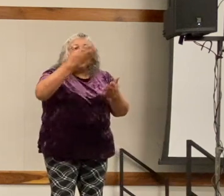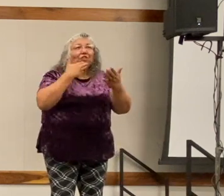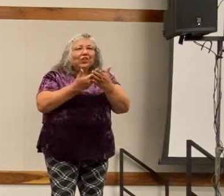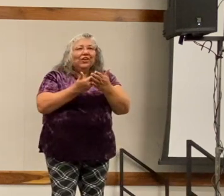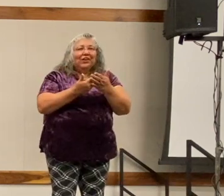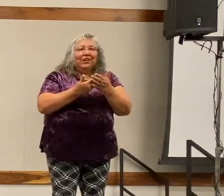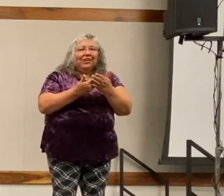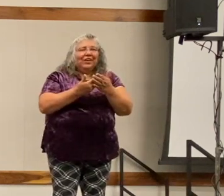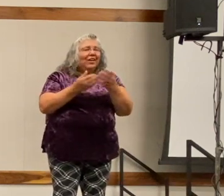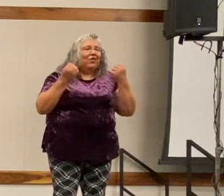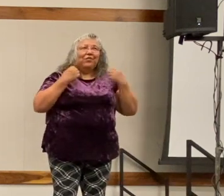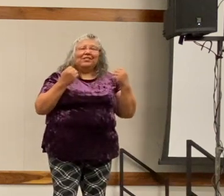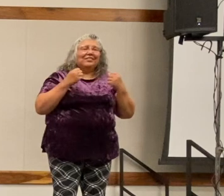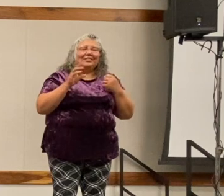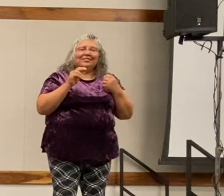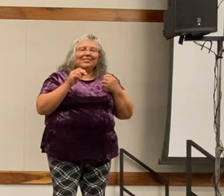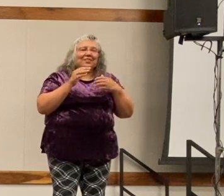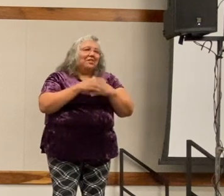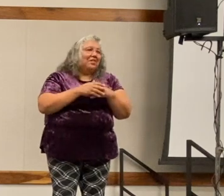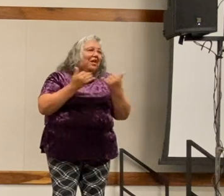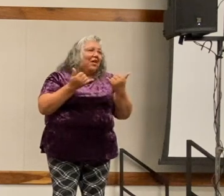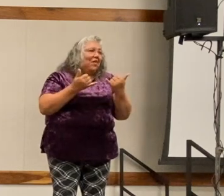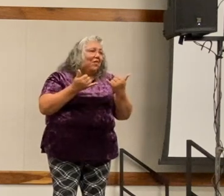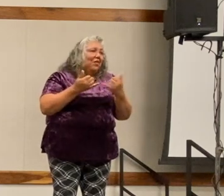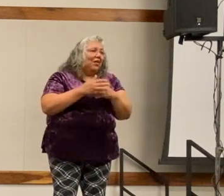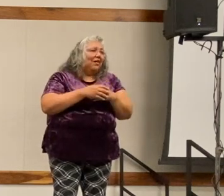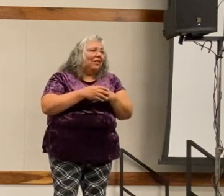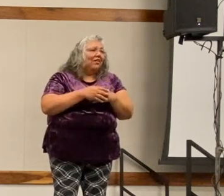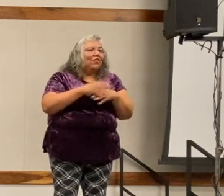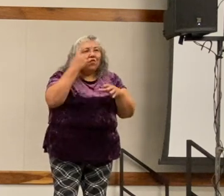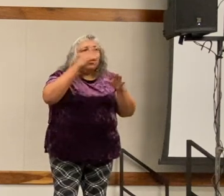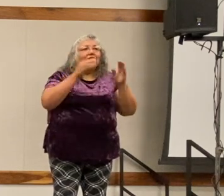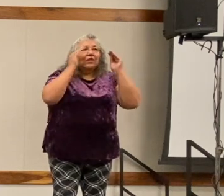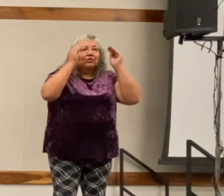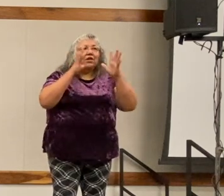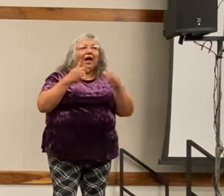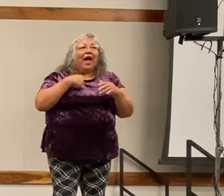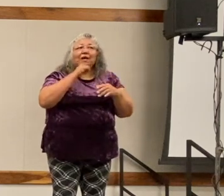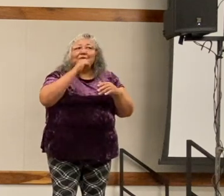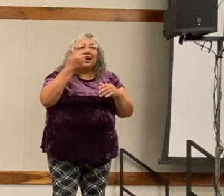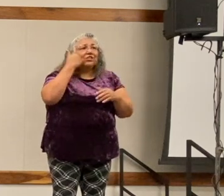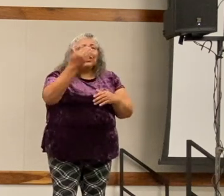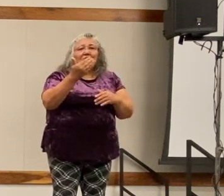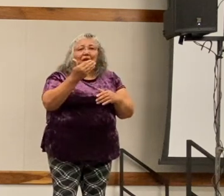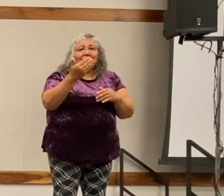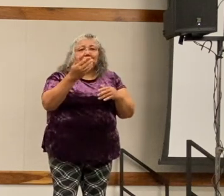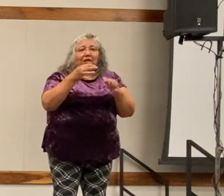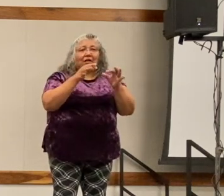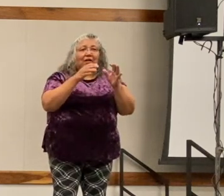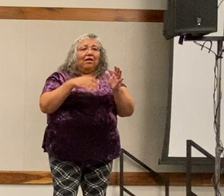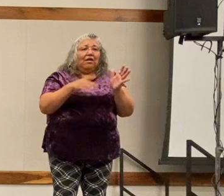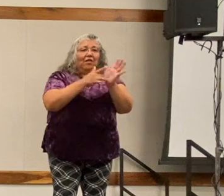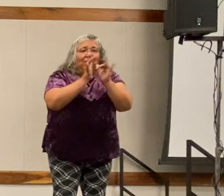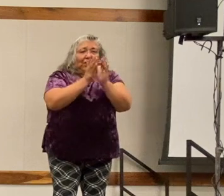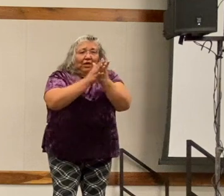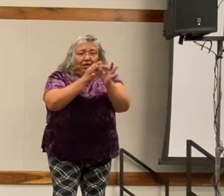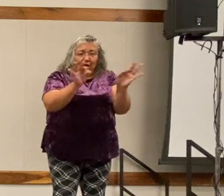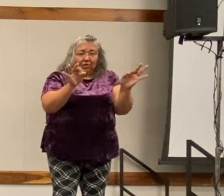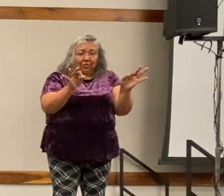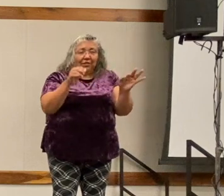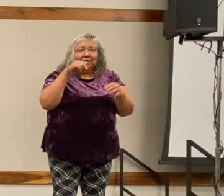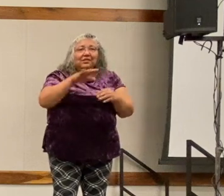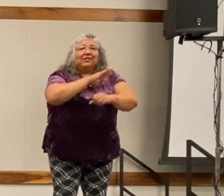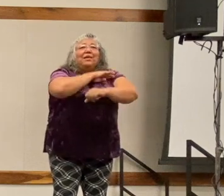Right? Romans 1:16 says this, right, for the instructors. For I am not ashamed of the gospel, because it is